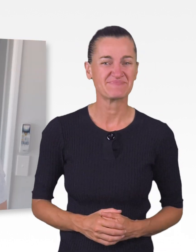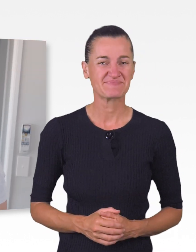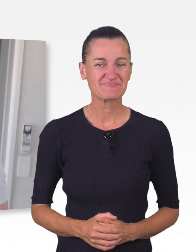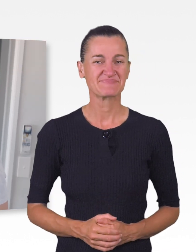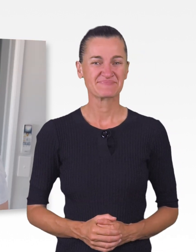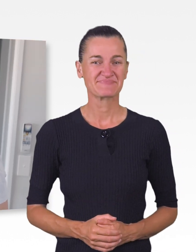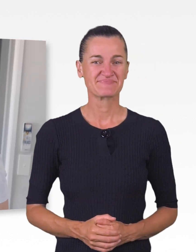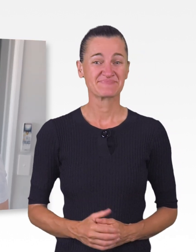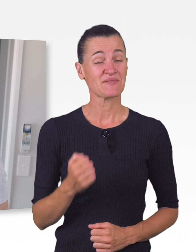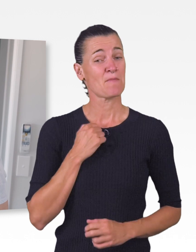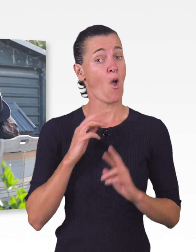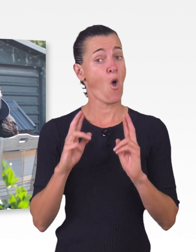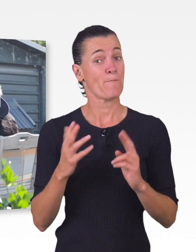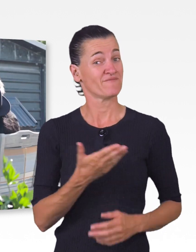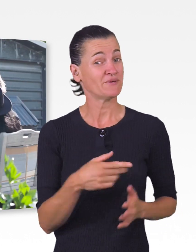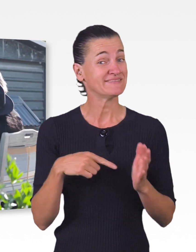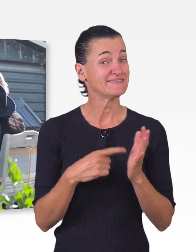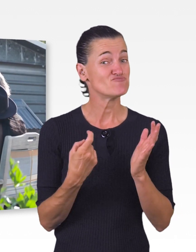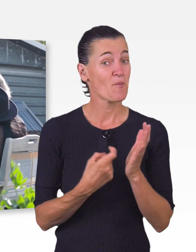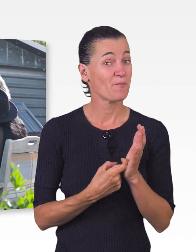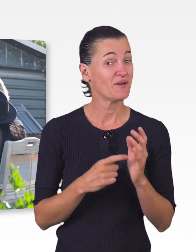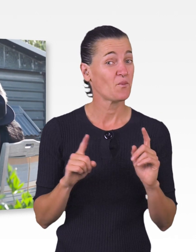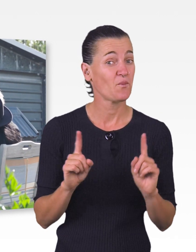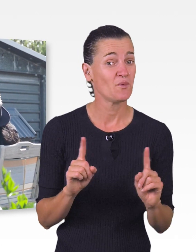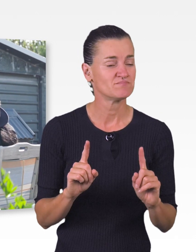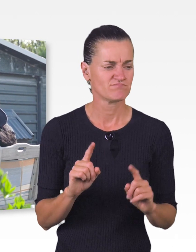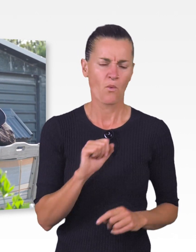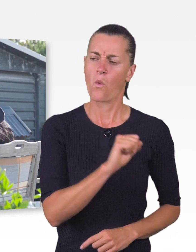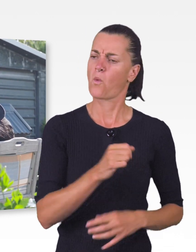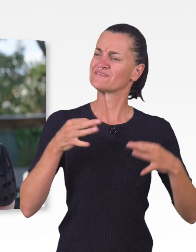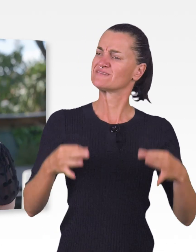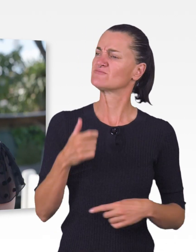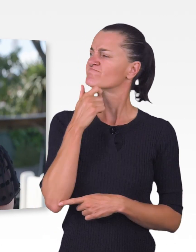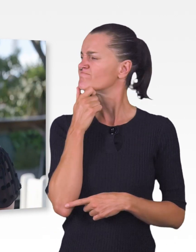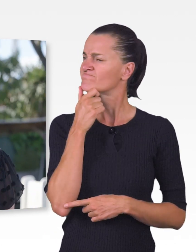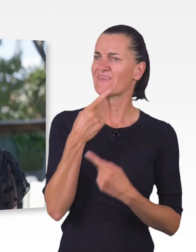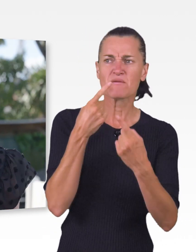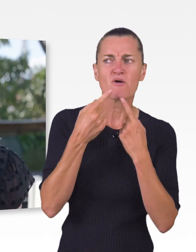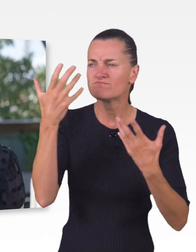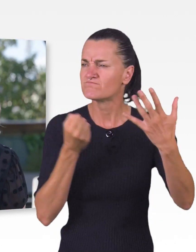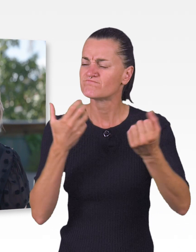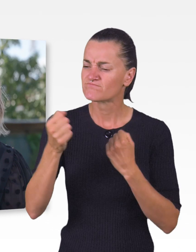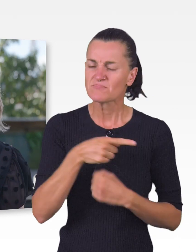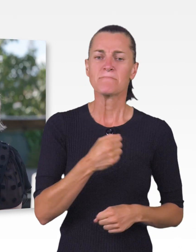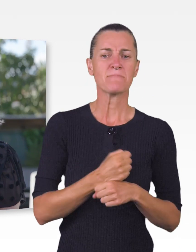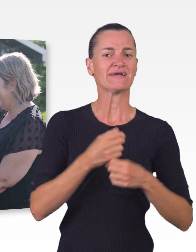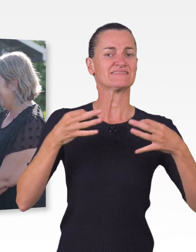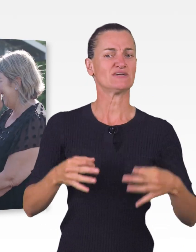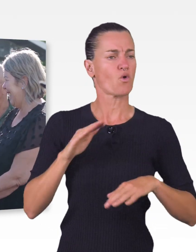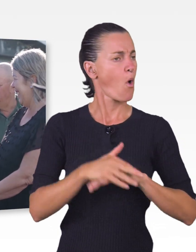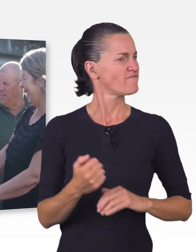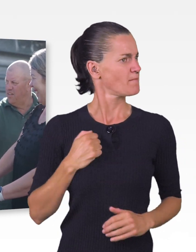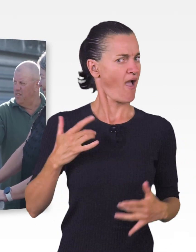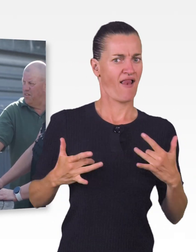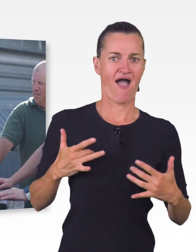Looks really cool. My hope for Te Ramanui is to make his own informed decisions about how